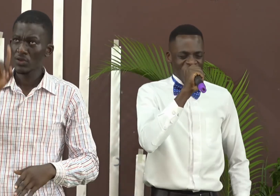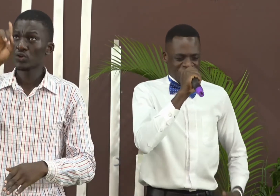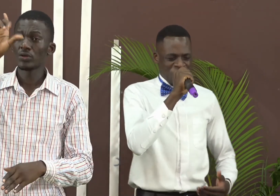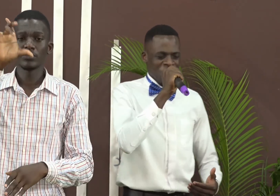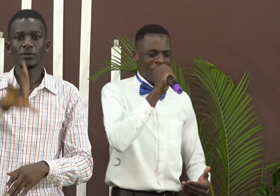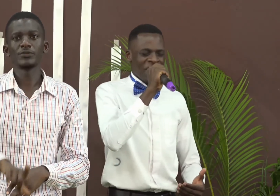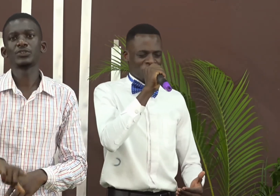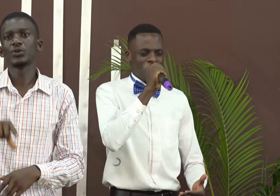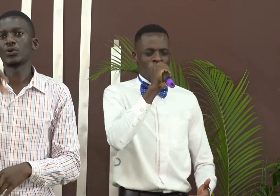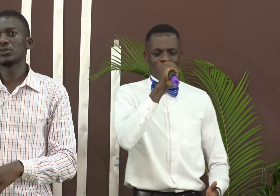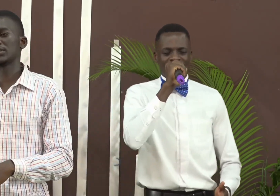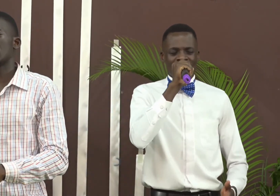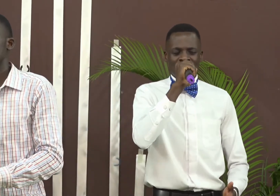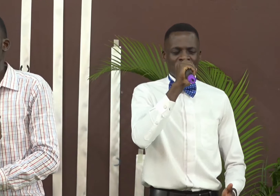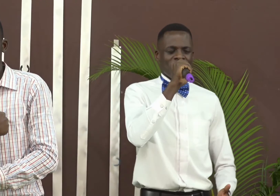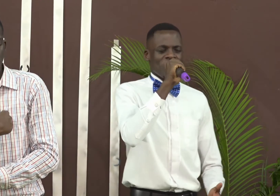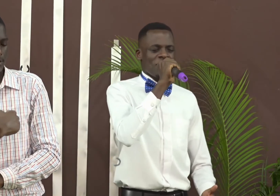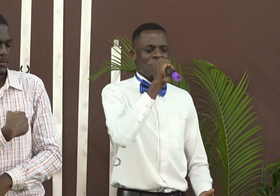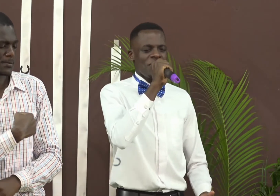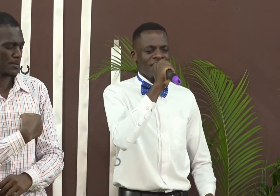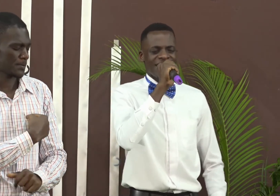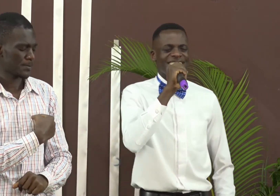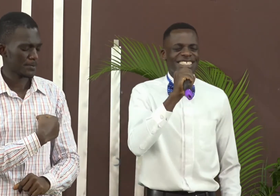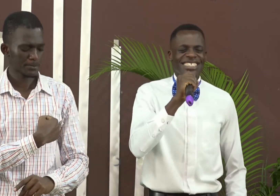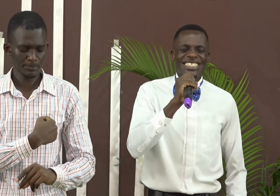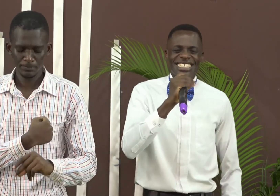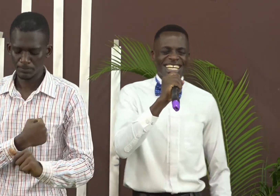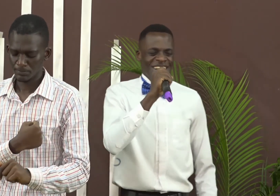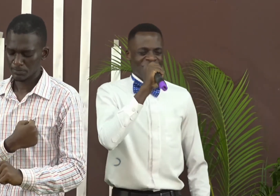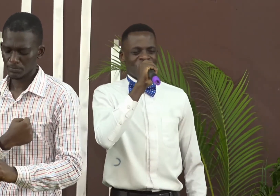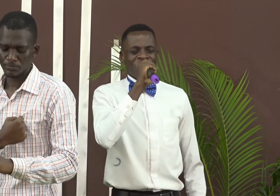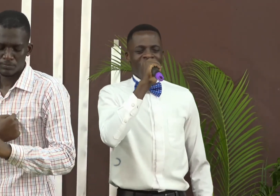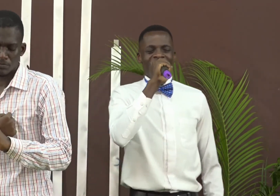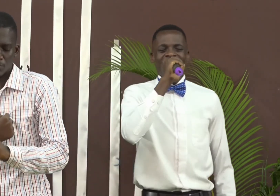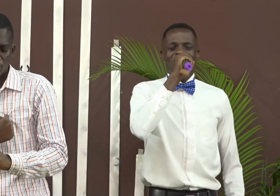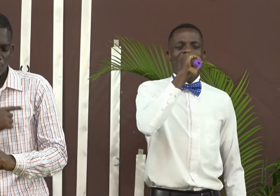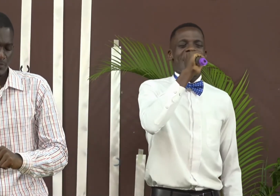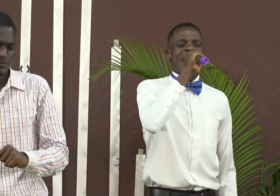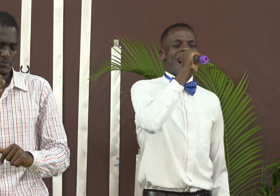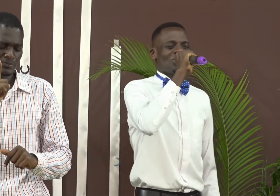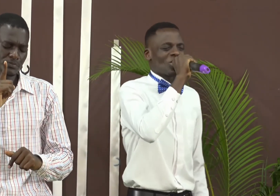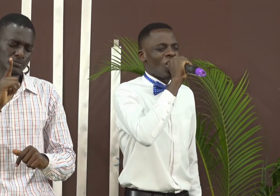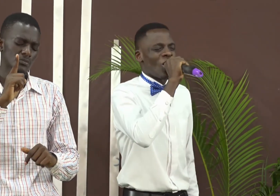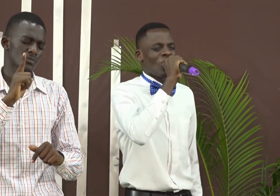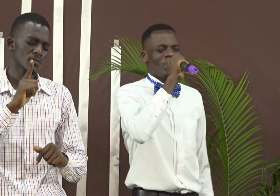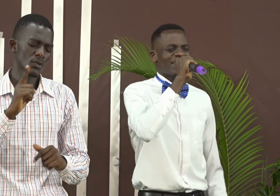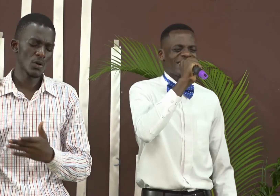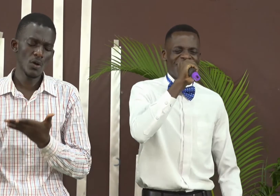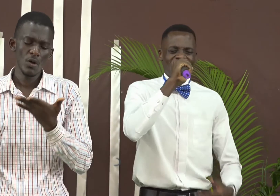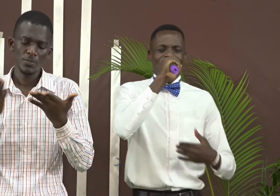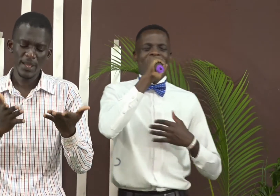you have chosen me Your love has